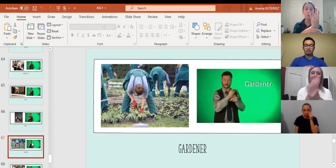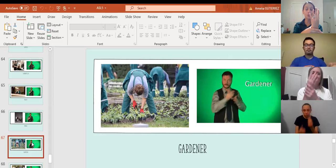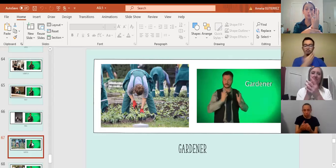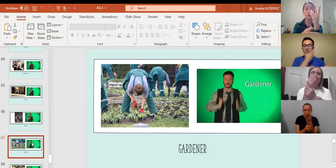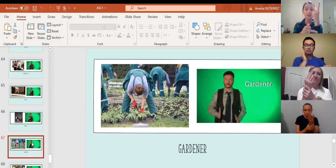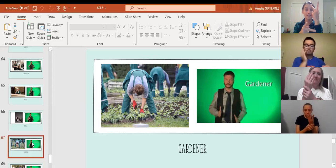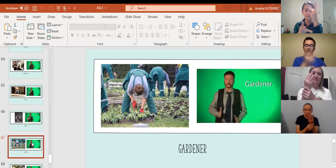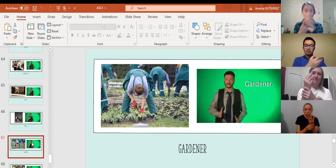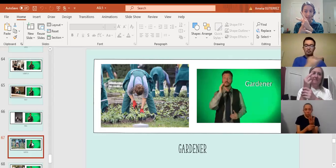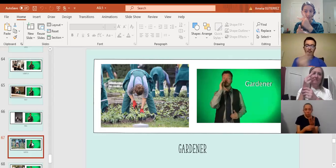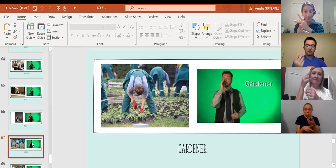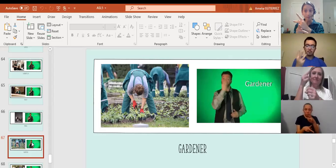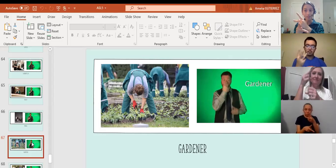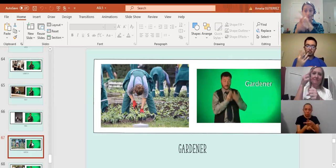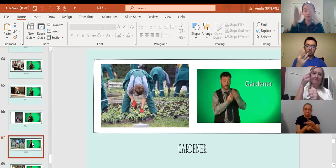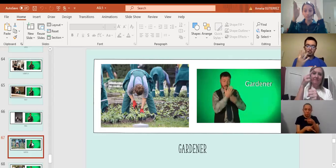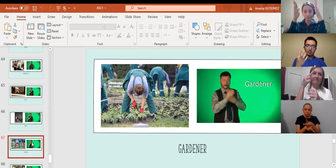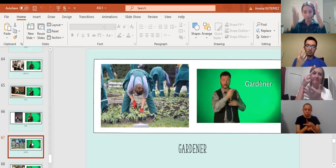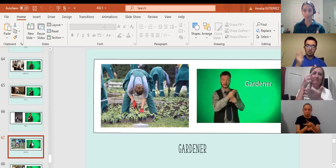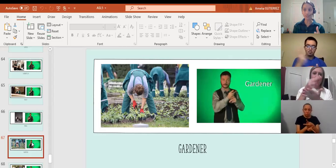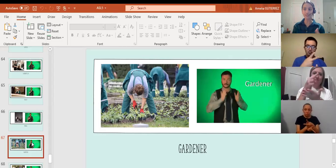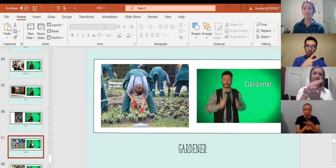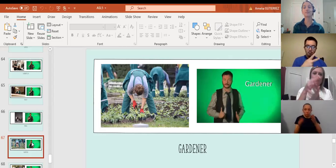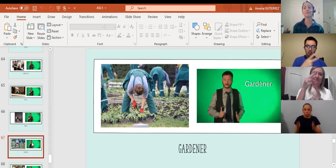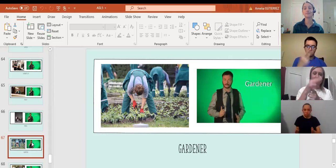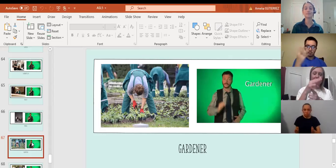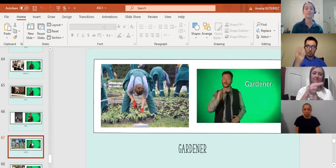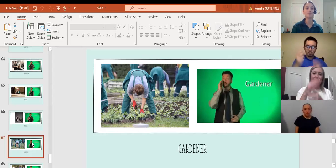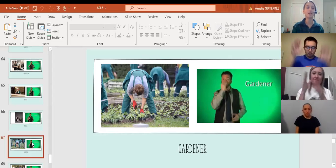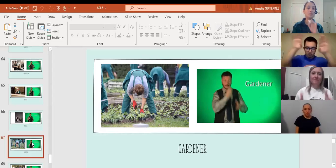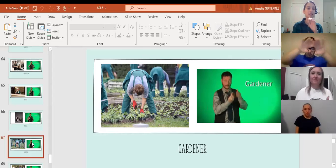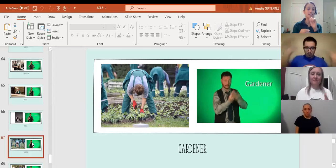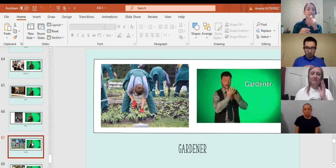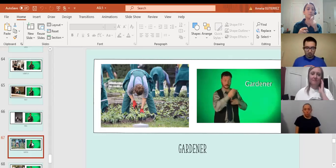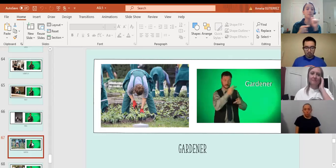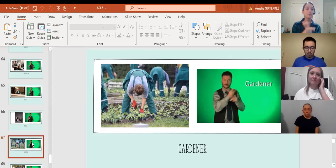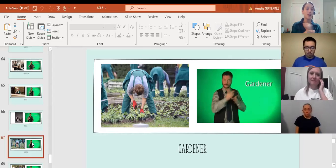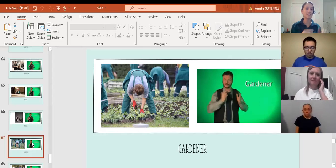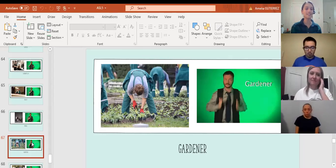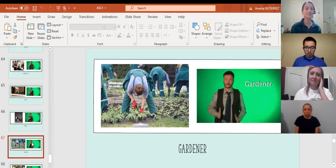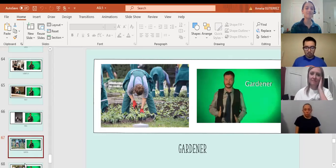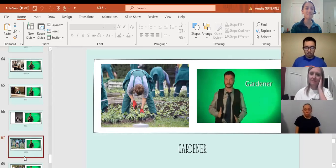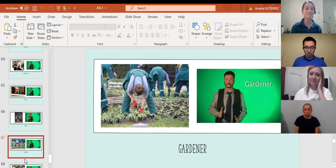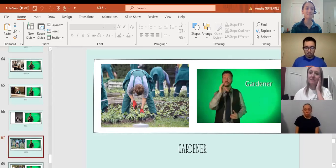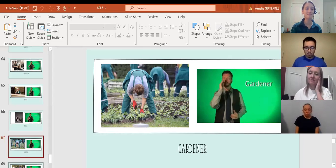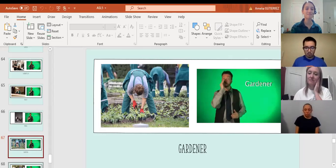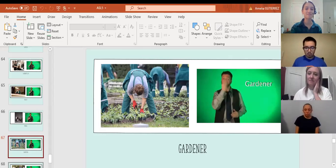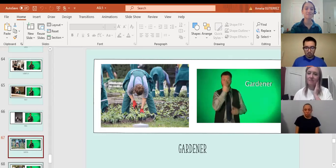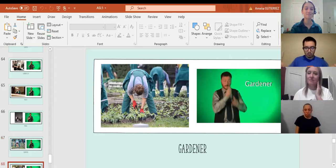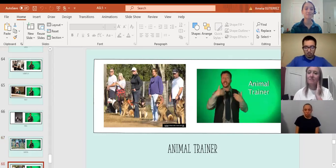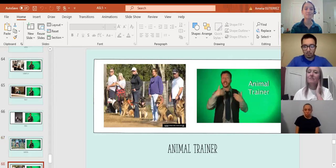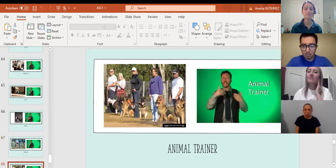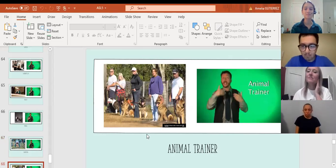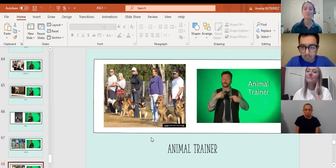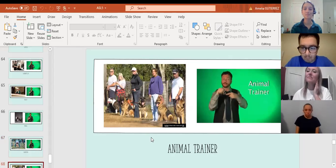grow, take care of, person. That one might need some practice.